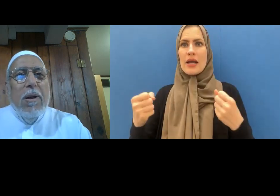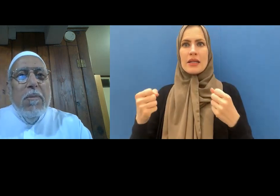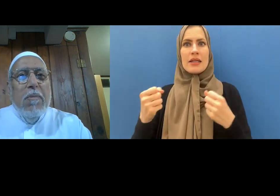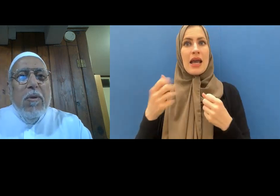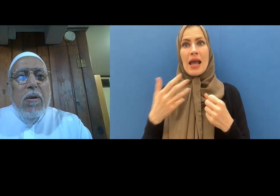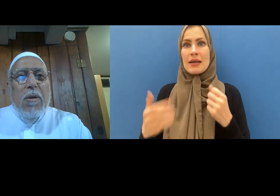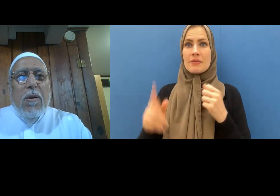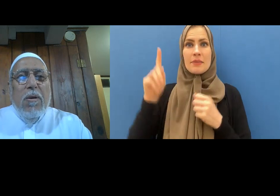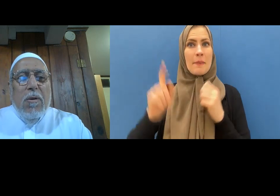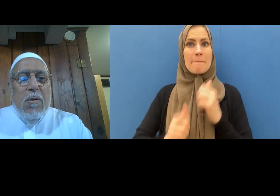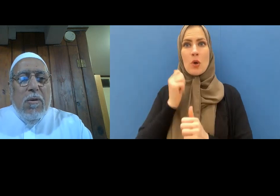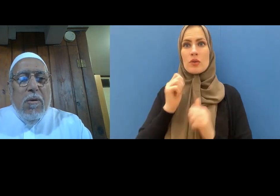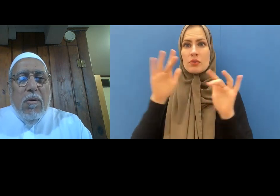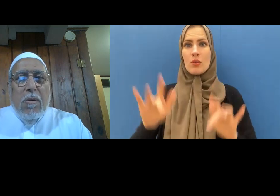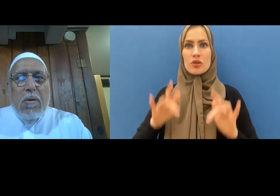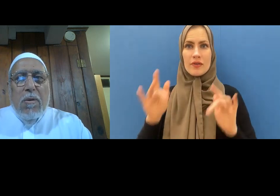One.